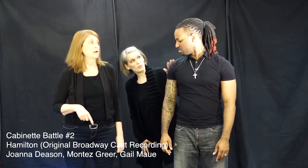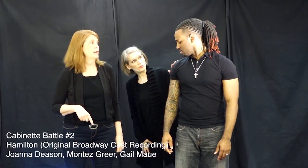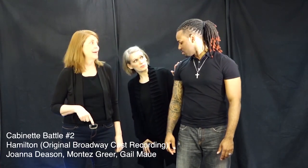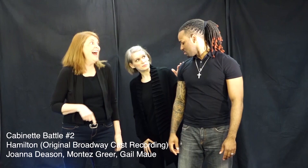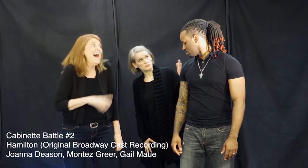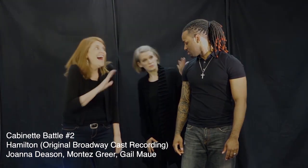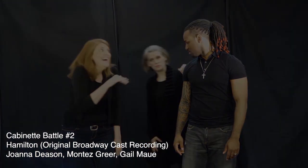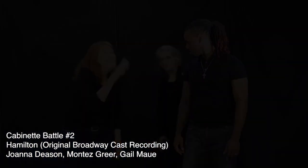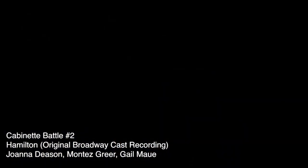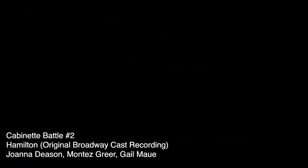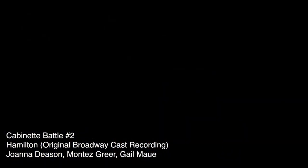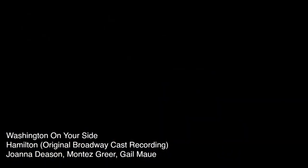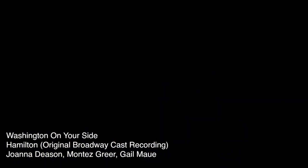calling.